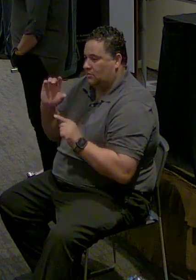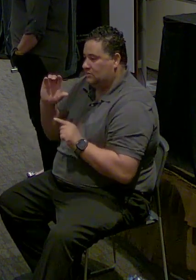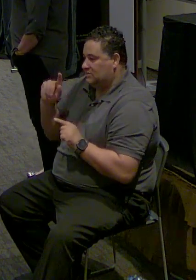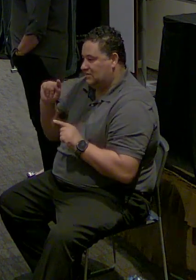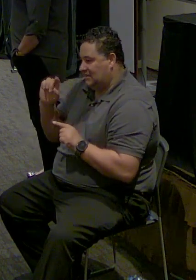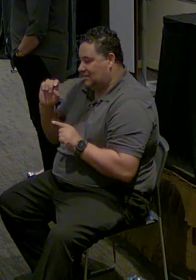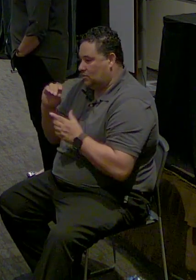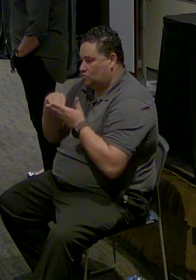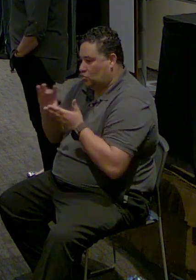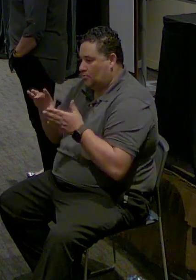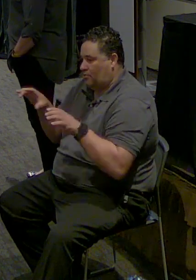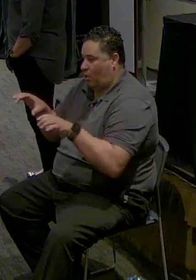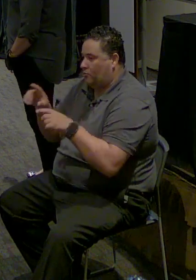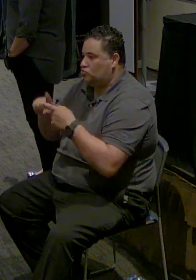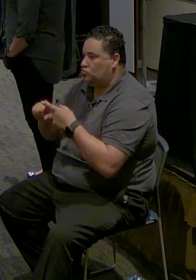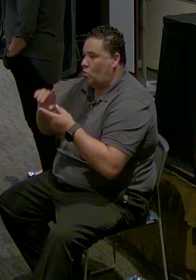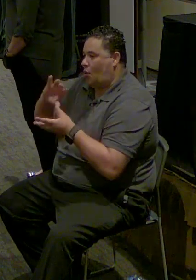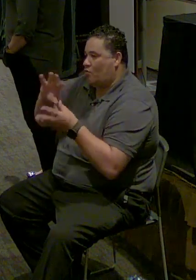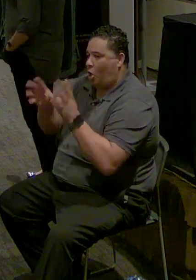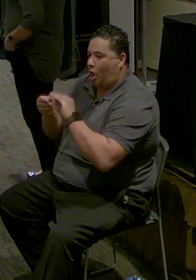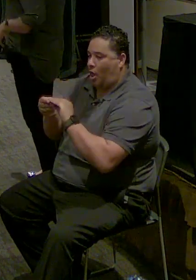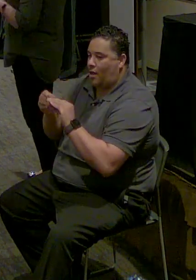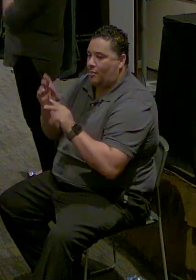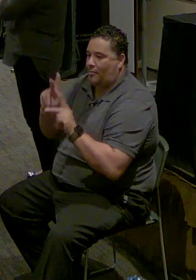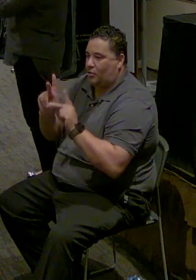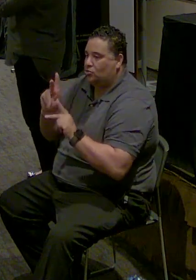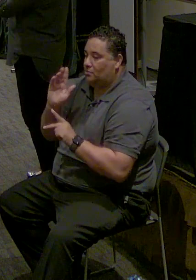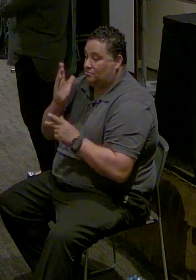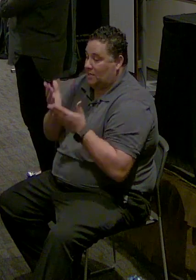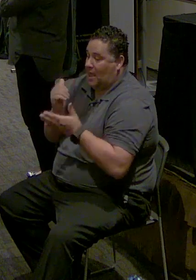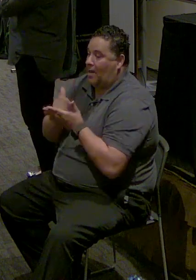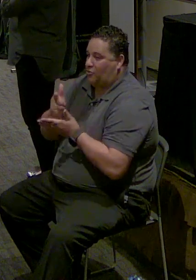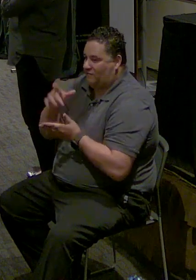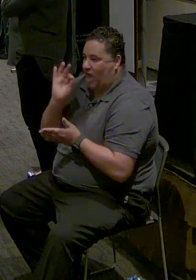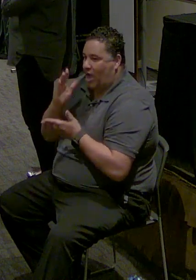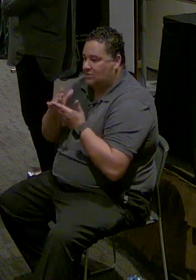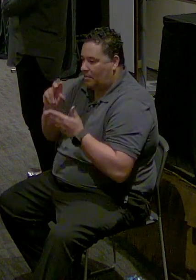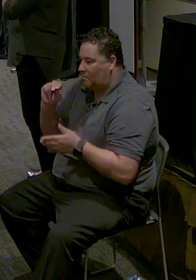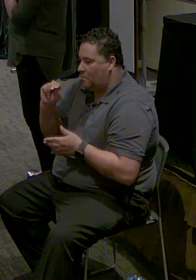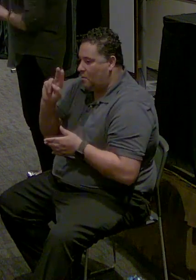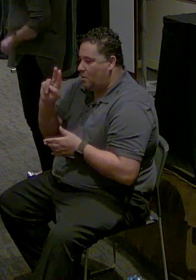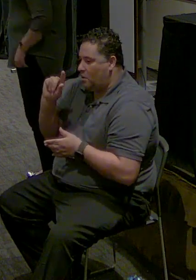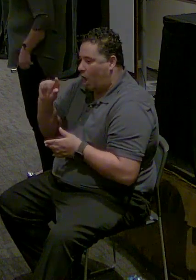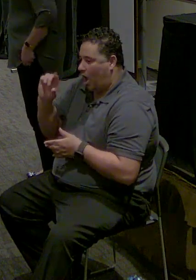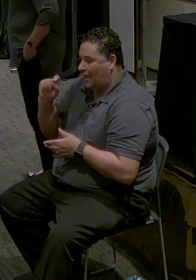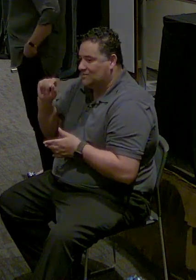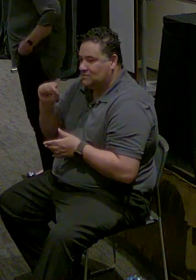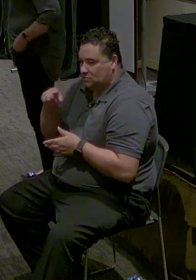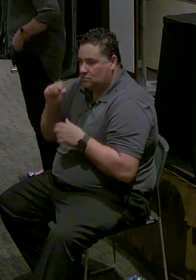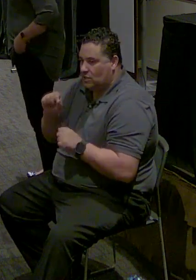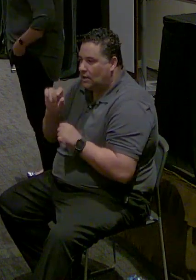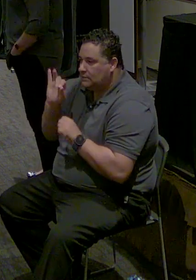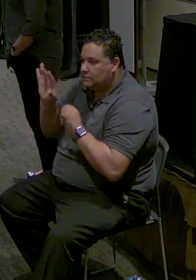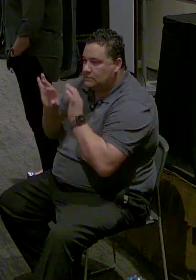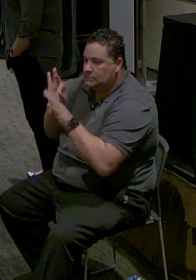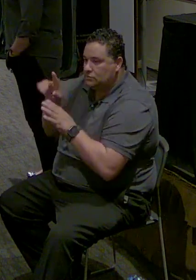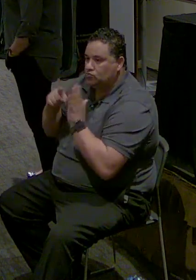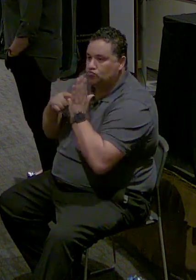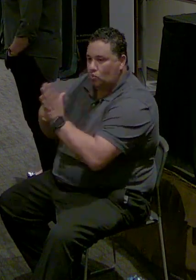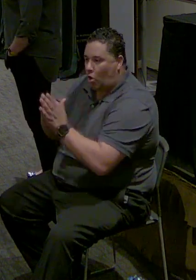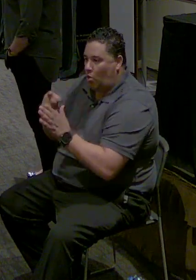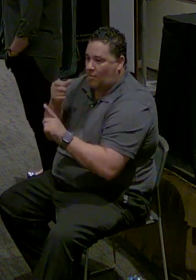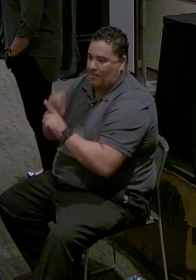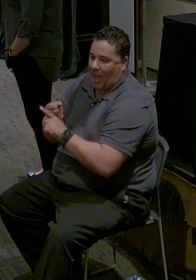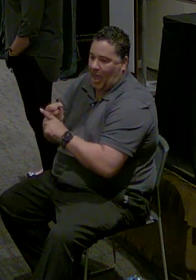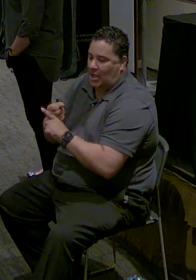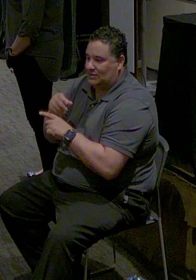student performance to your overall population may help you find some nuggets to showcase the impact of CTE in